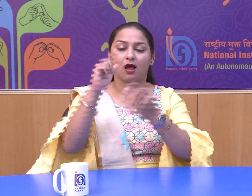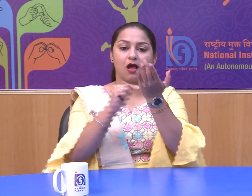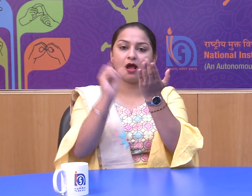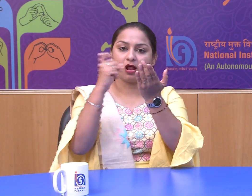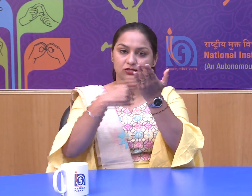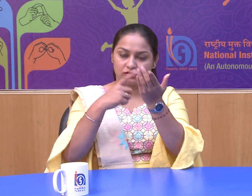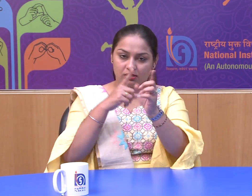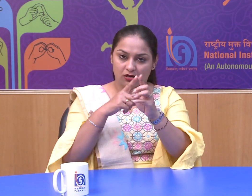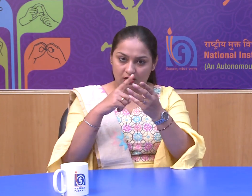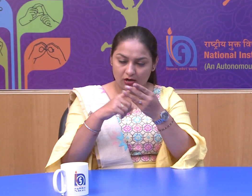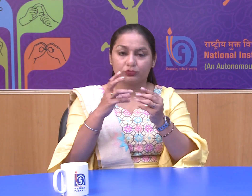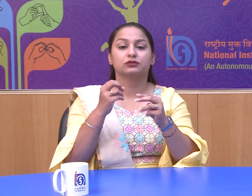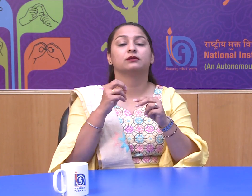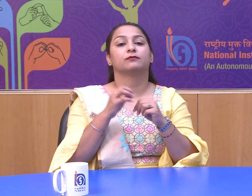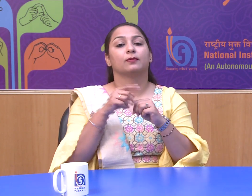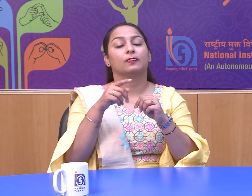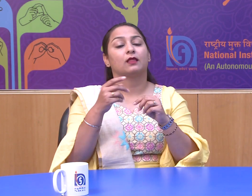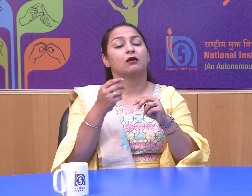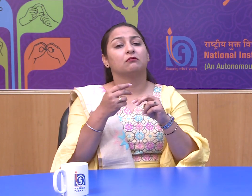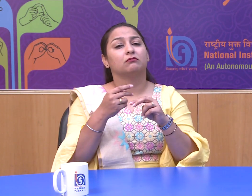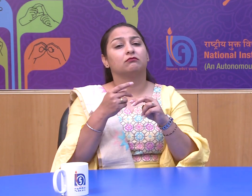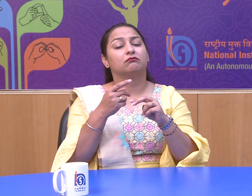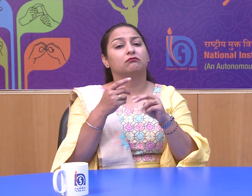other major kingdoms of ancient India.